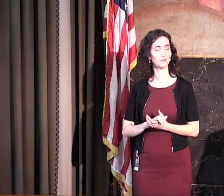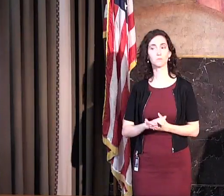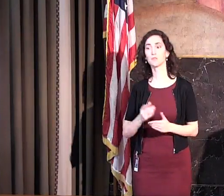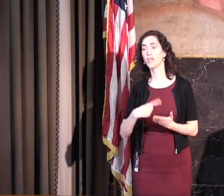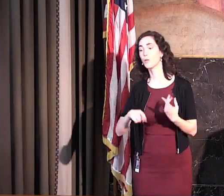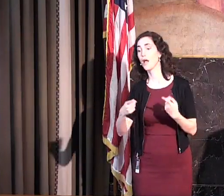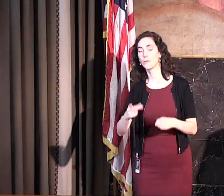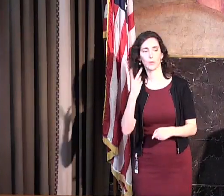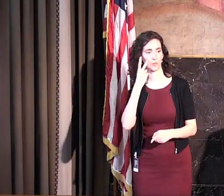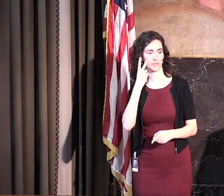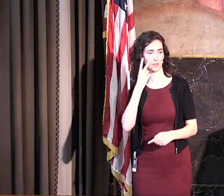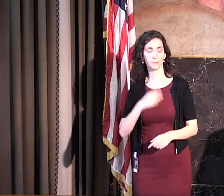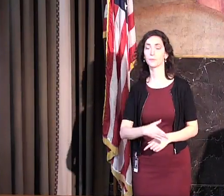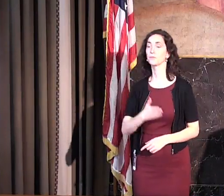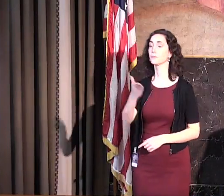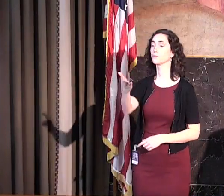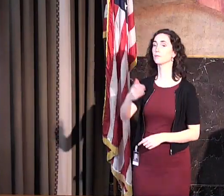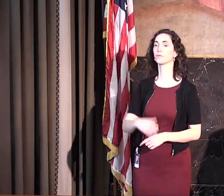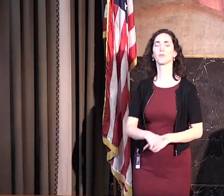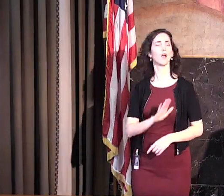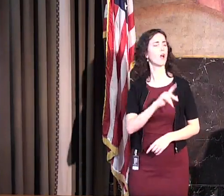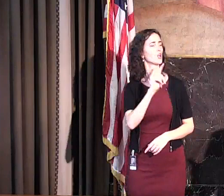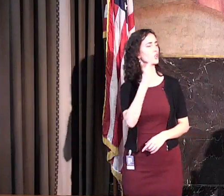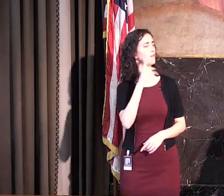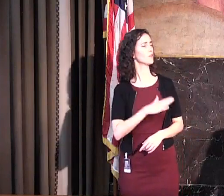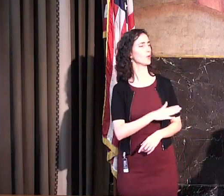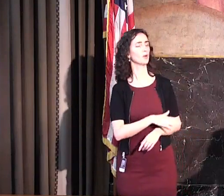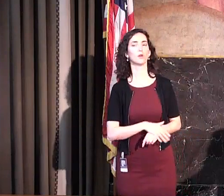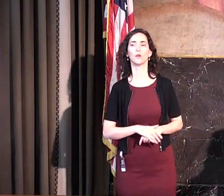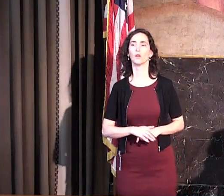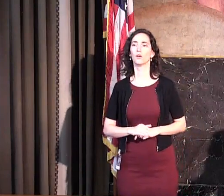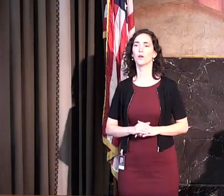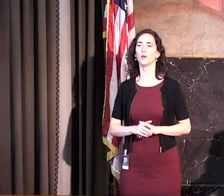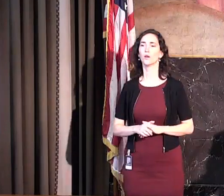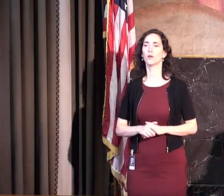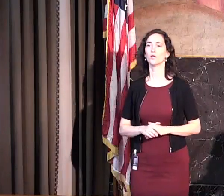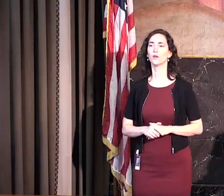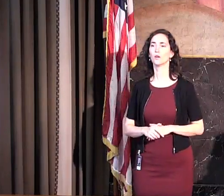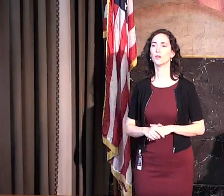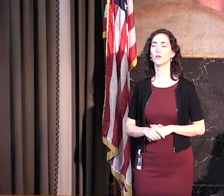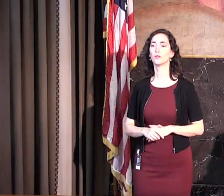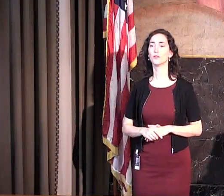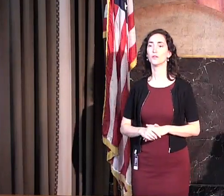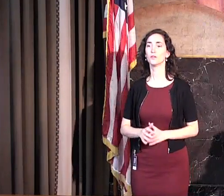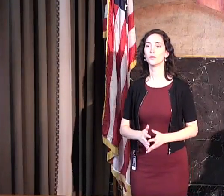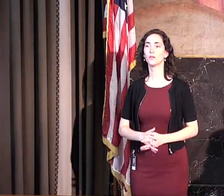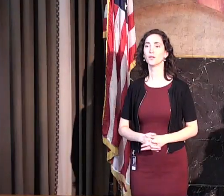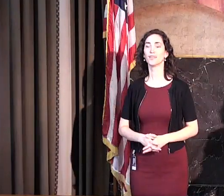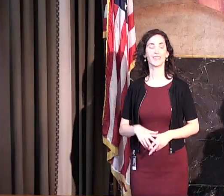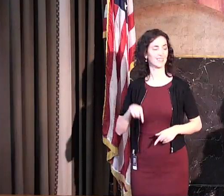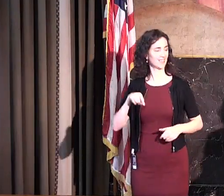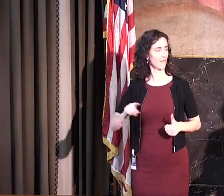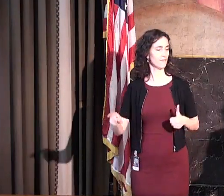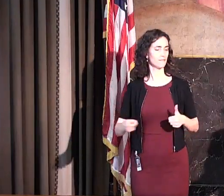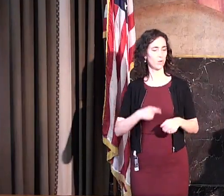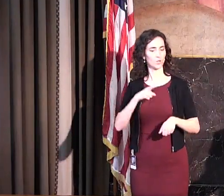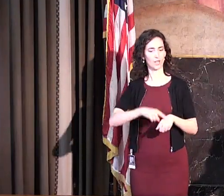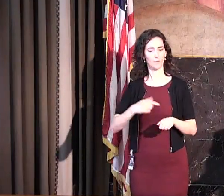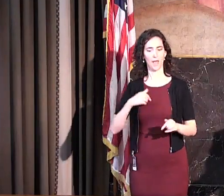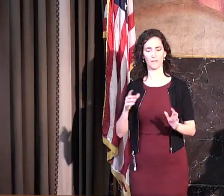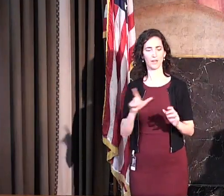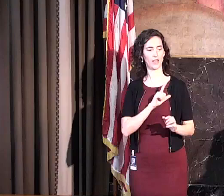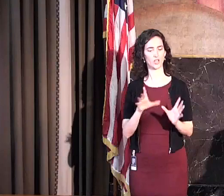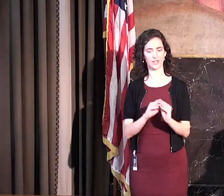next week. Yes. With this being the first, I guess, ever veto session, are you concerned